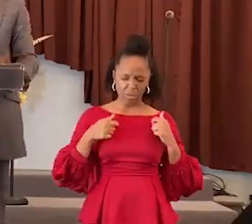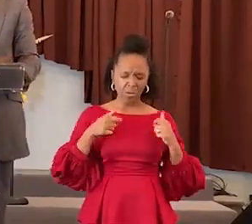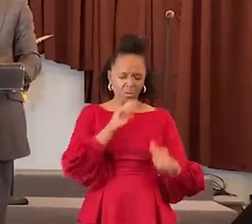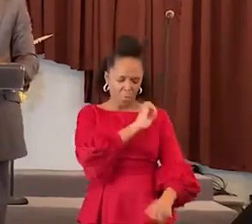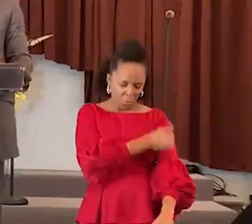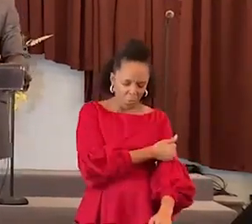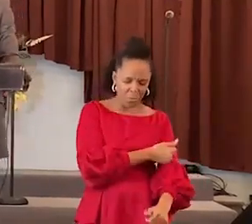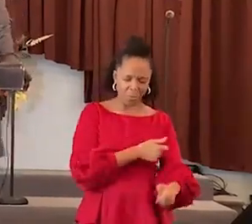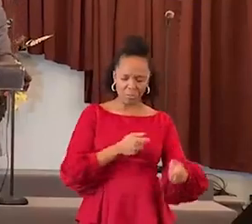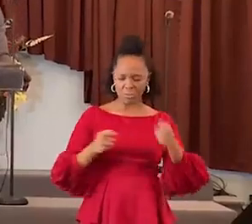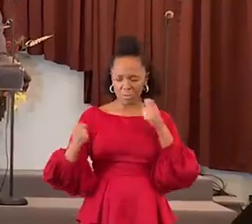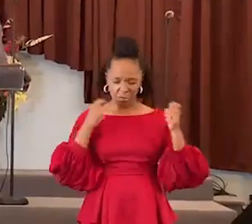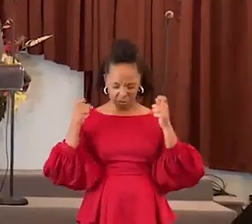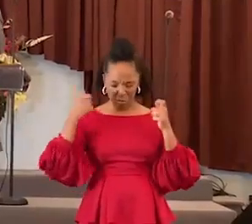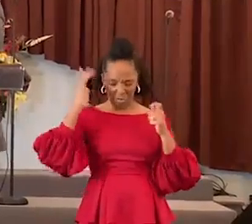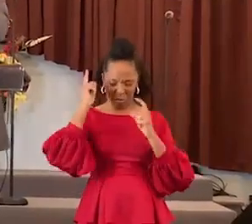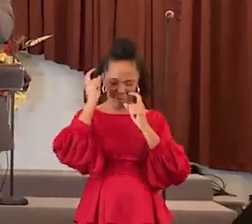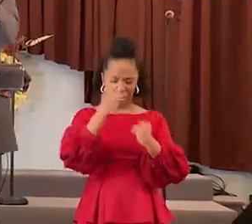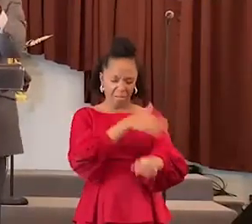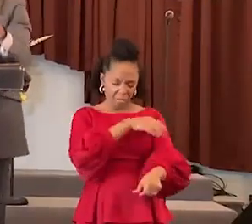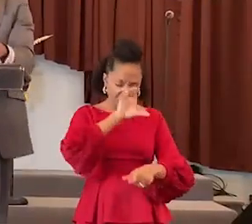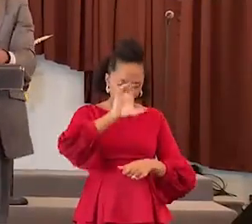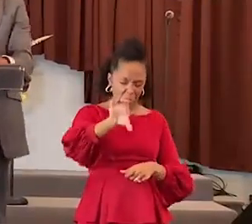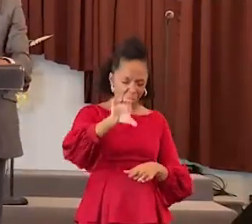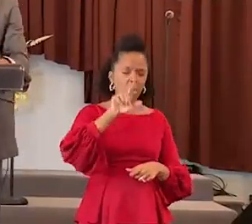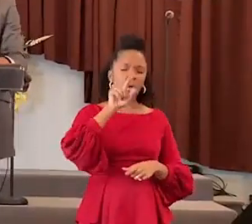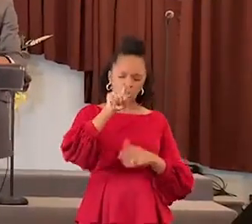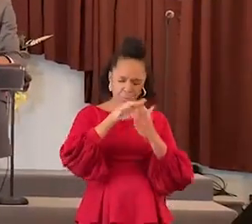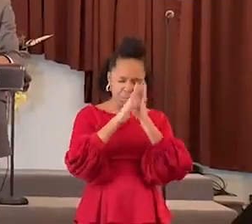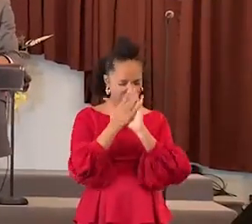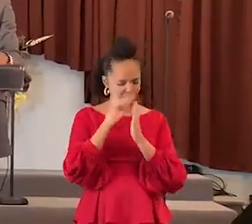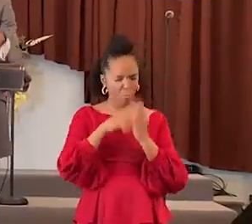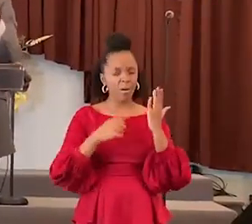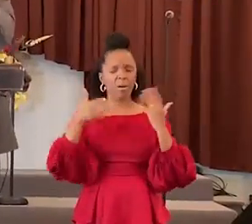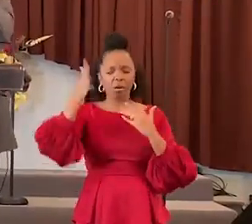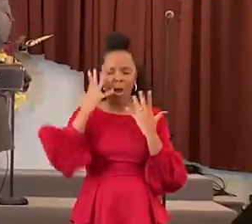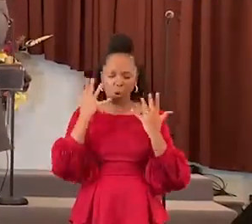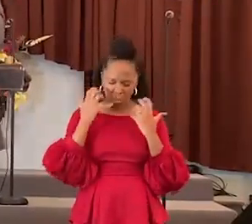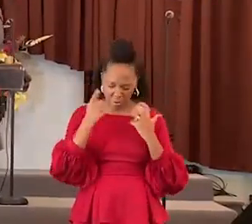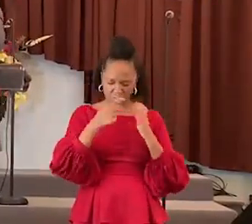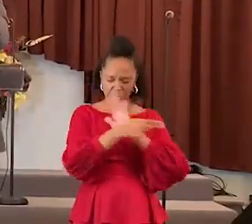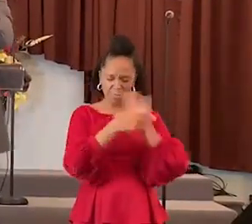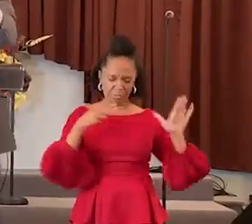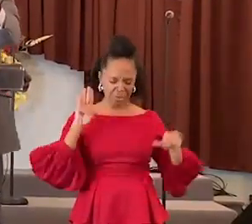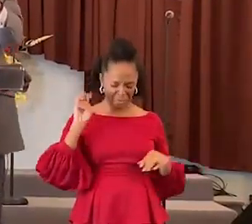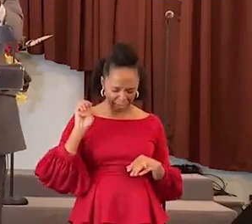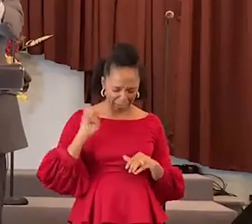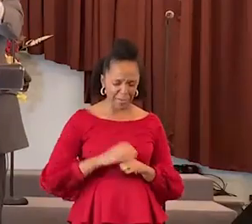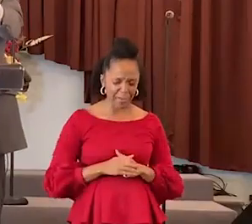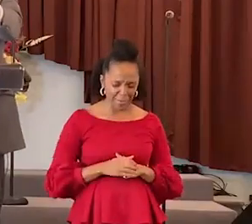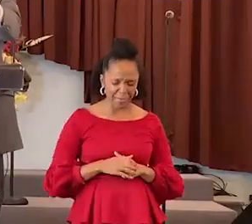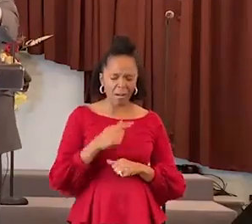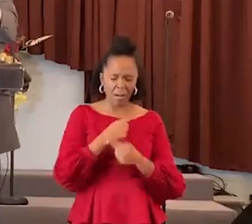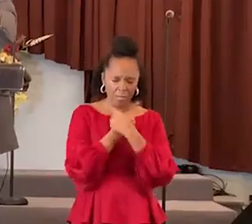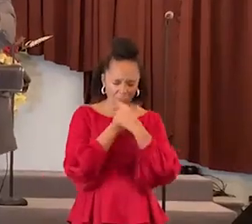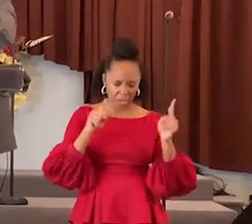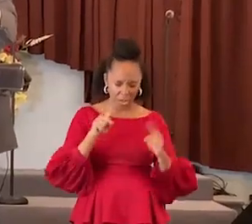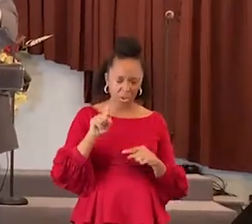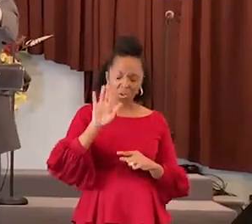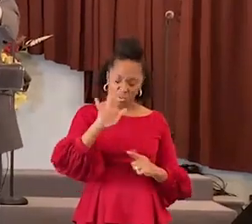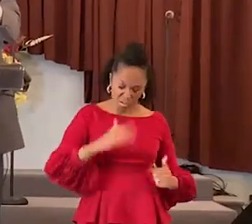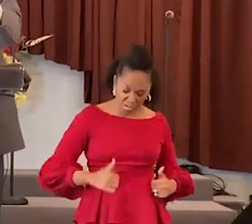has given unto you. Be what God has called you to be. I declare it right now. Be made whole right